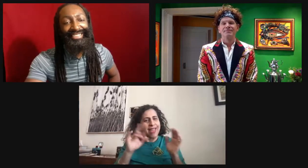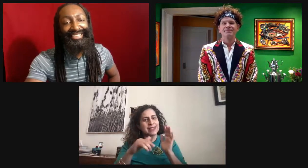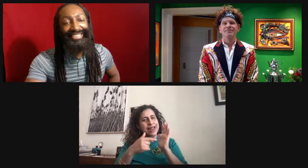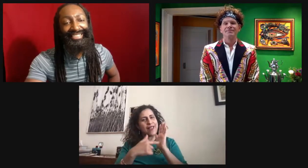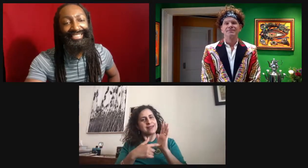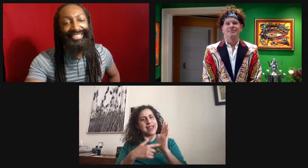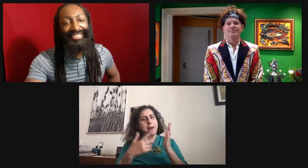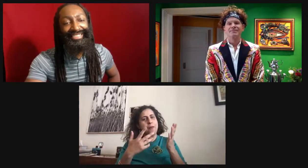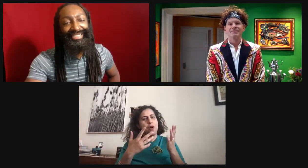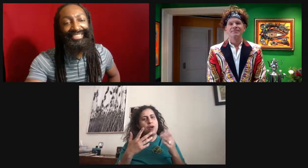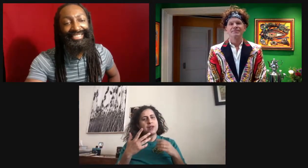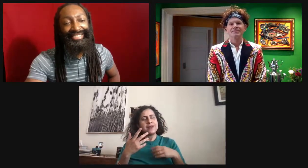That's an example.